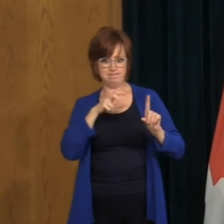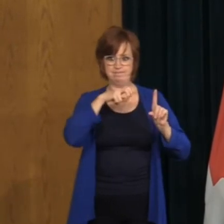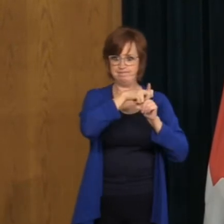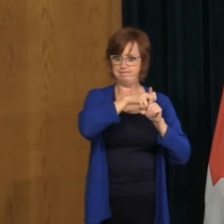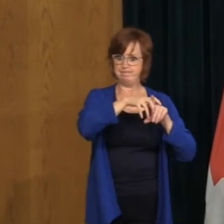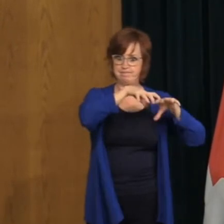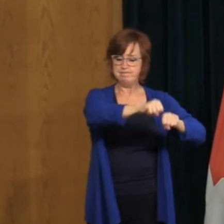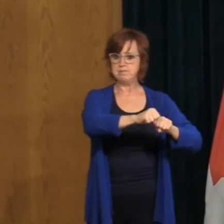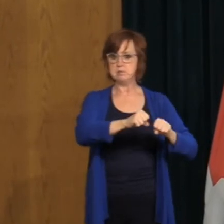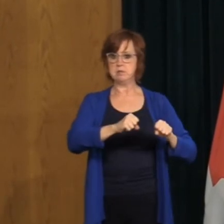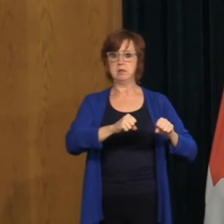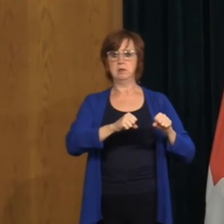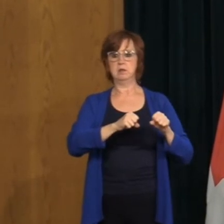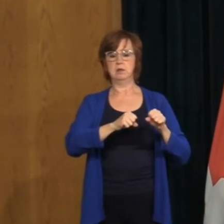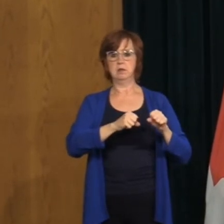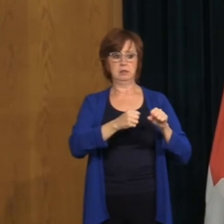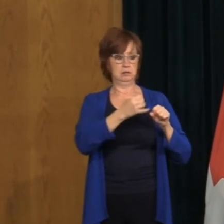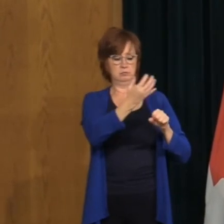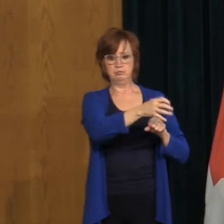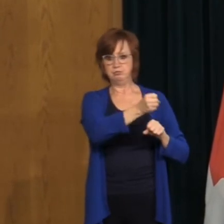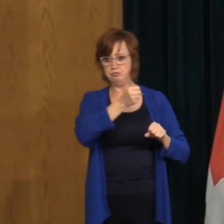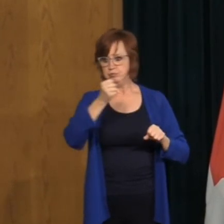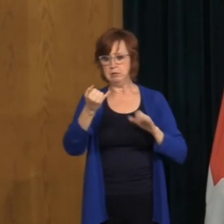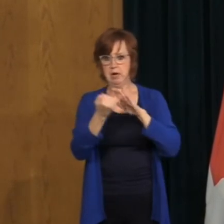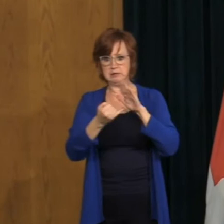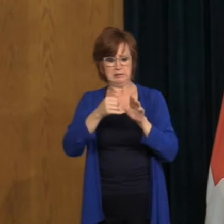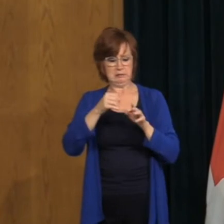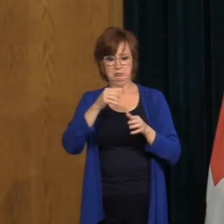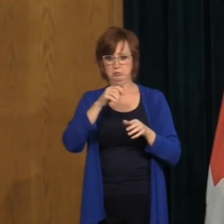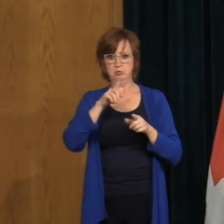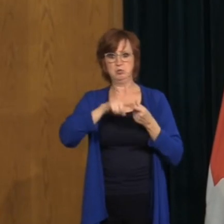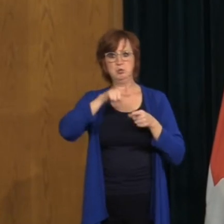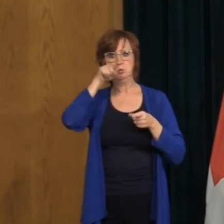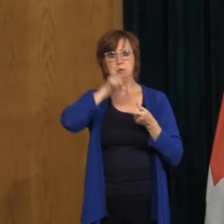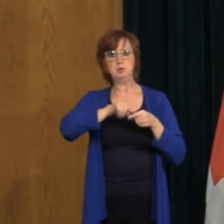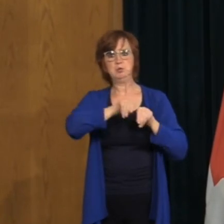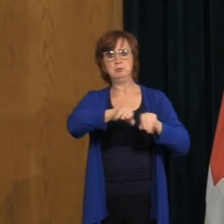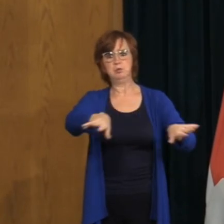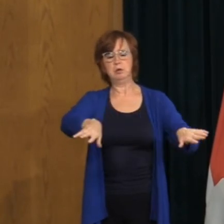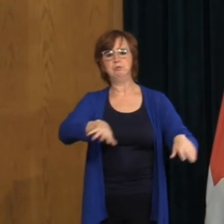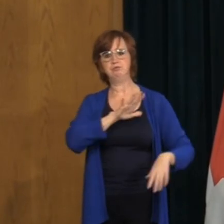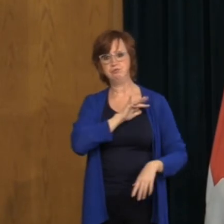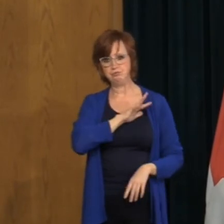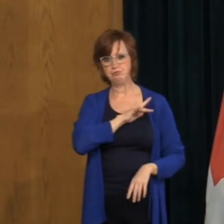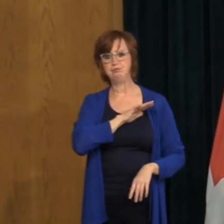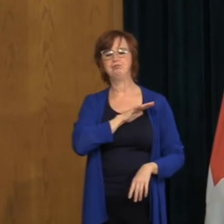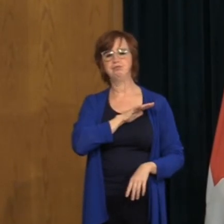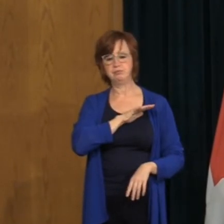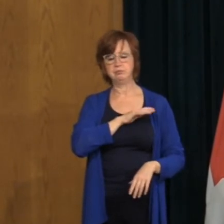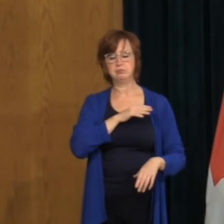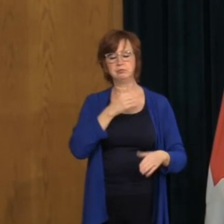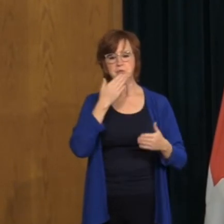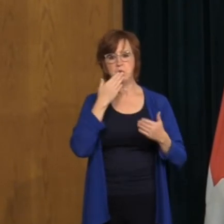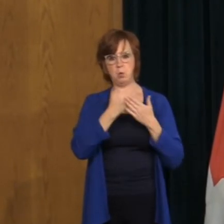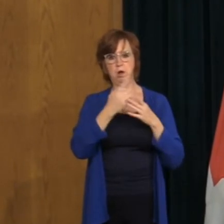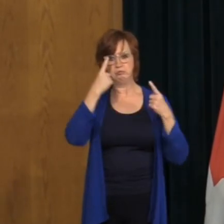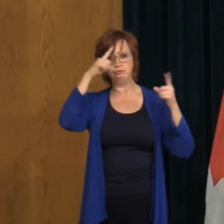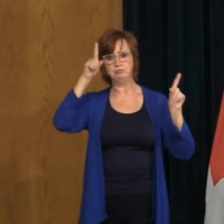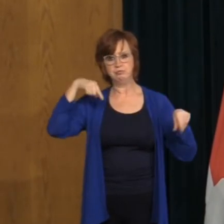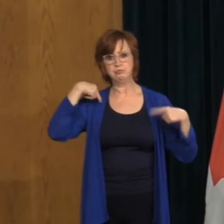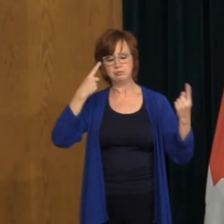employees that we have been able to isolate that virus, isolate the individuals, do the appropriate contact tracing, and ensure that it